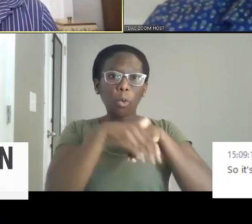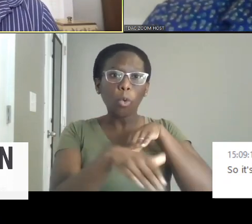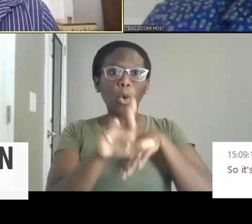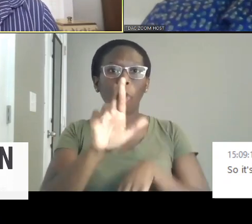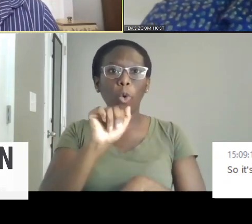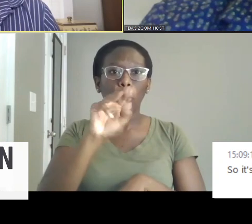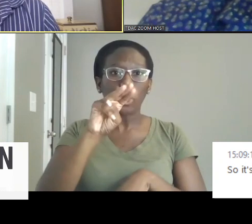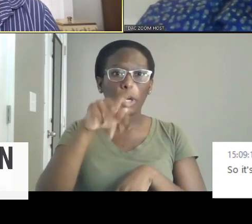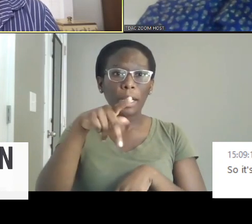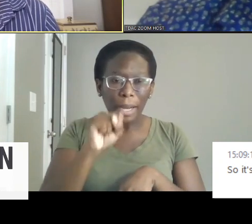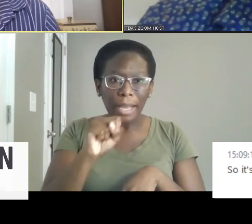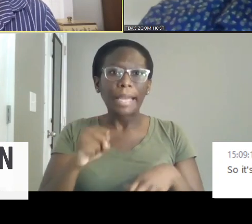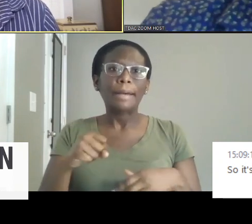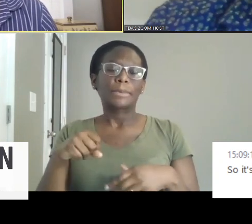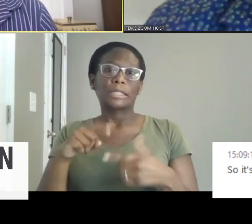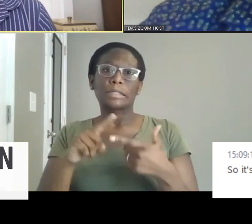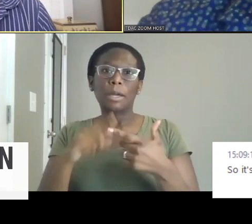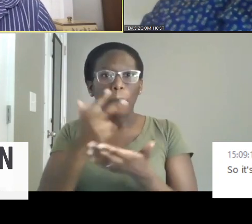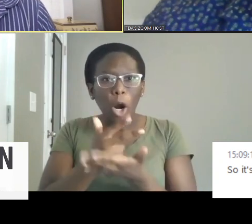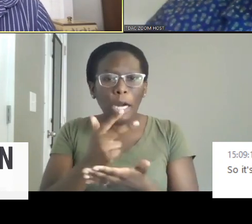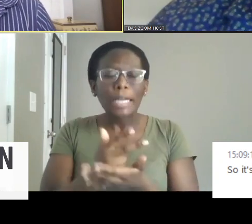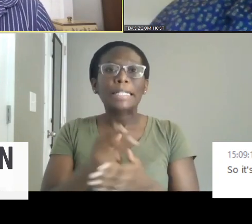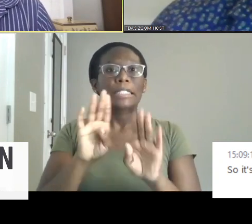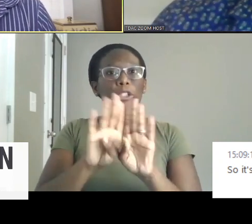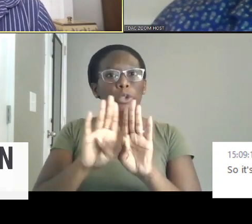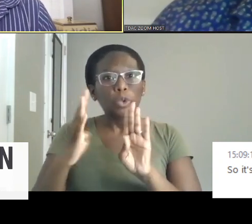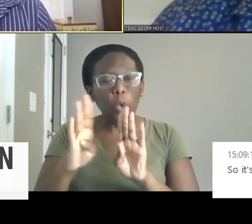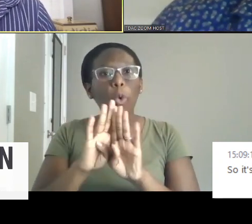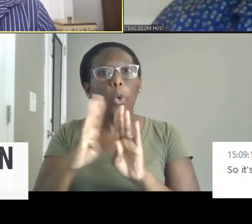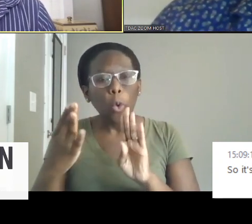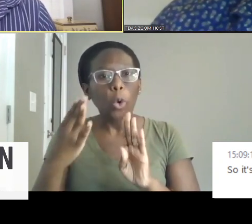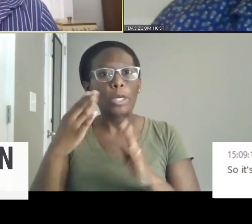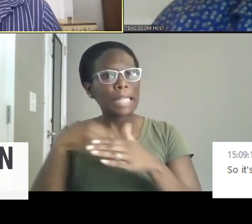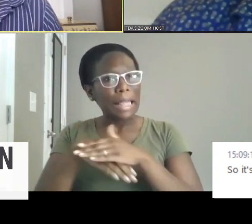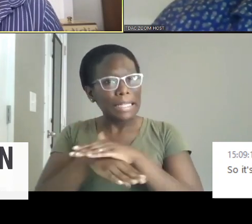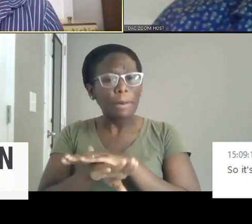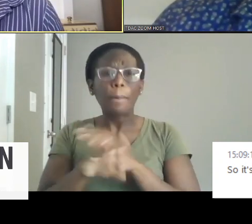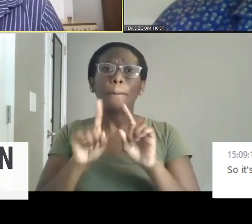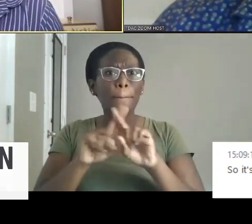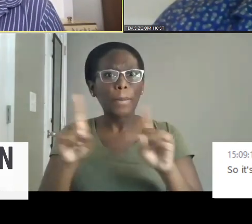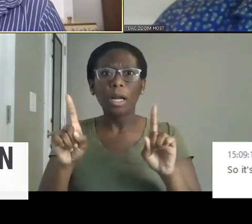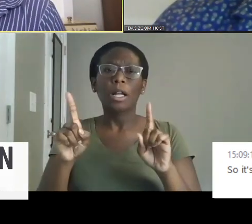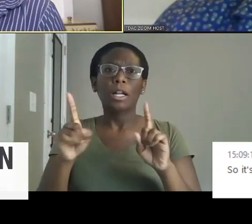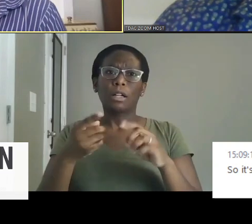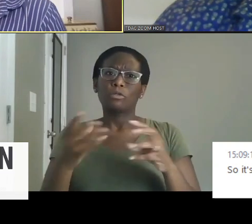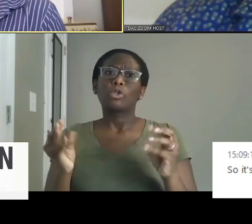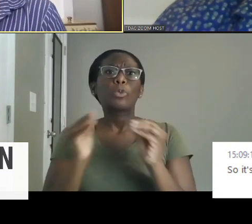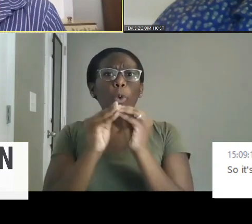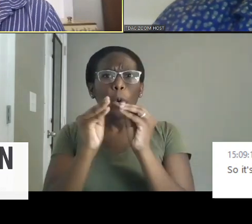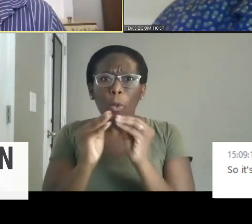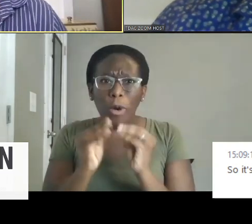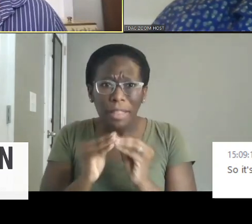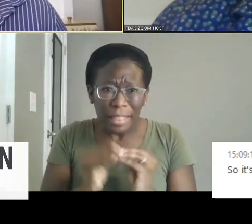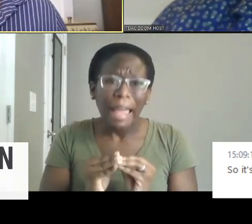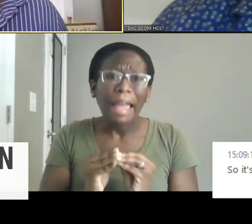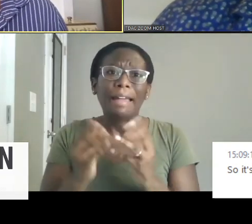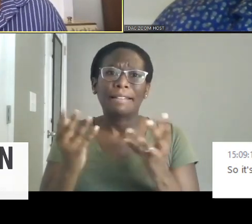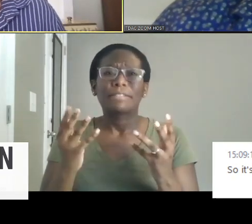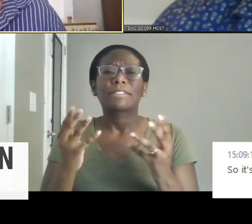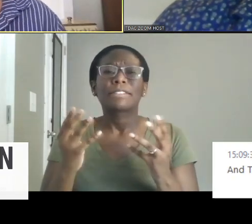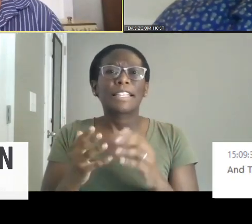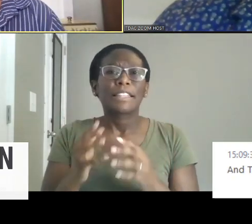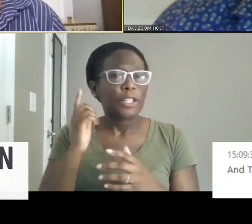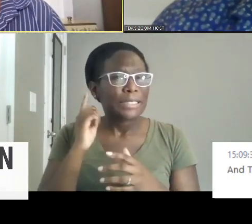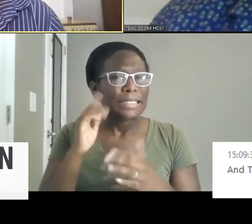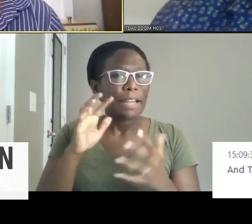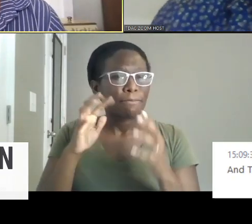spaces and accessible doors, but it's so much more than that. And it includes accessible communication, which right